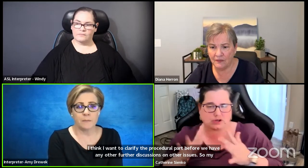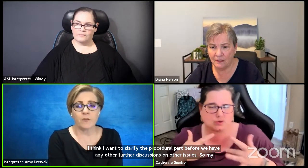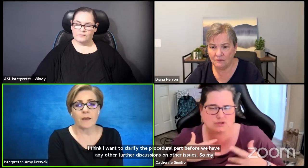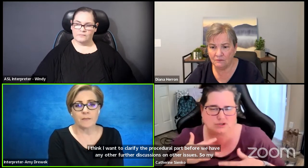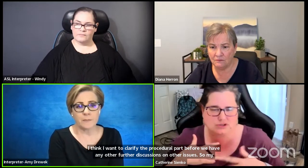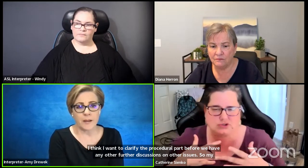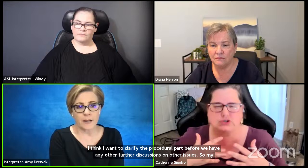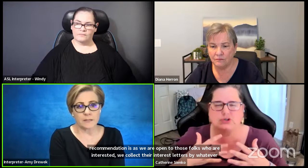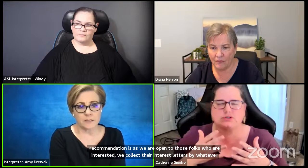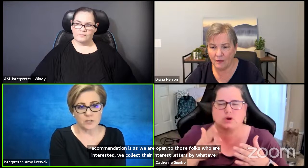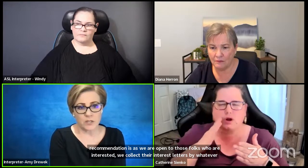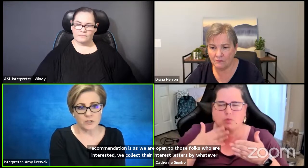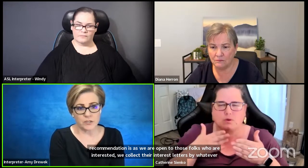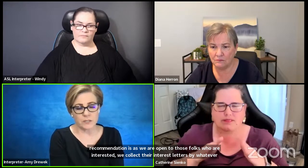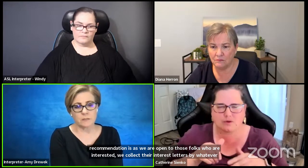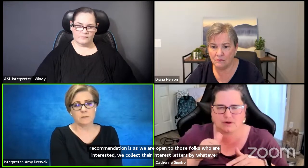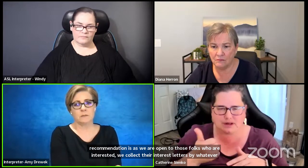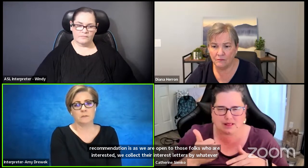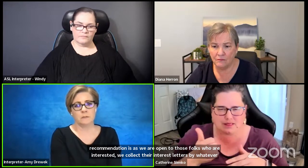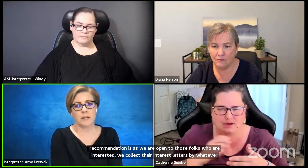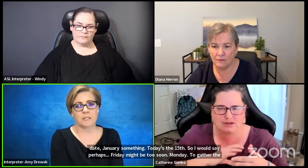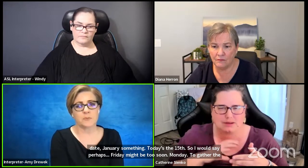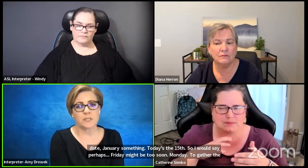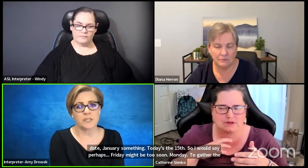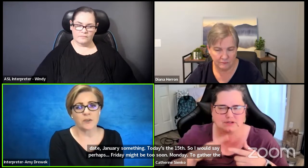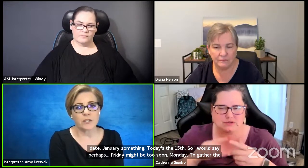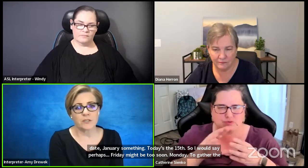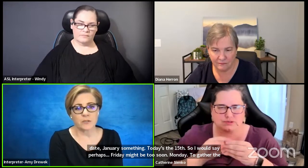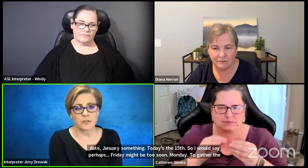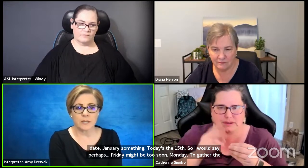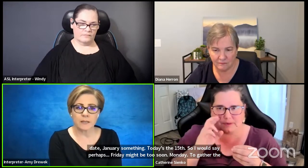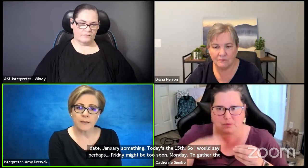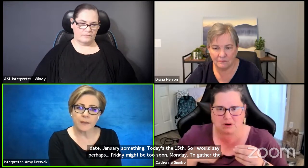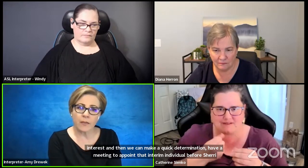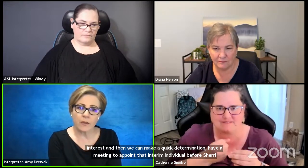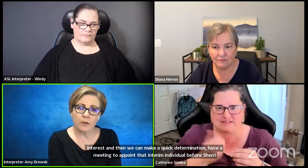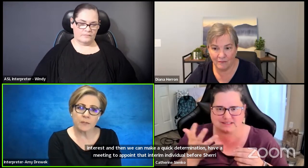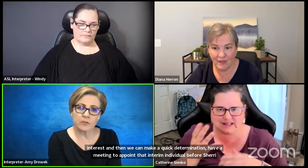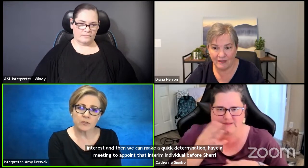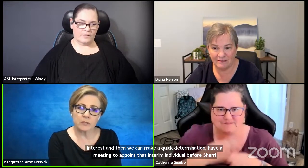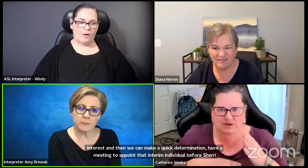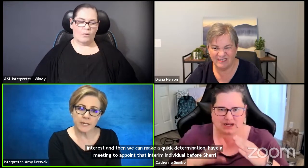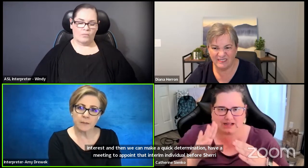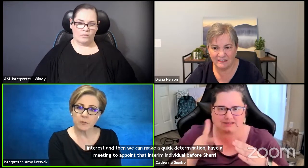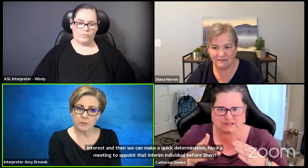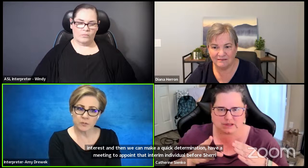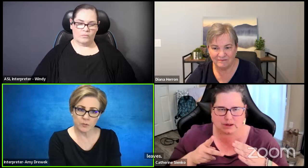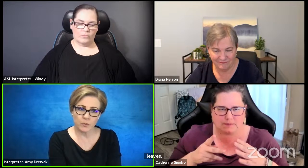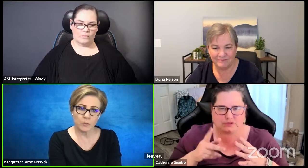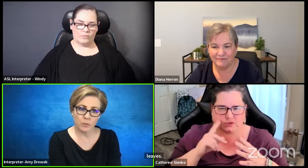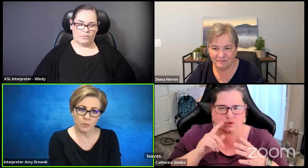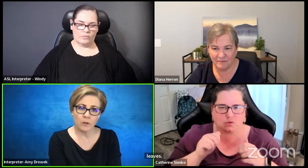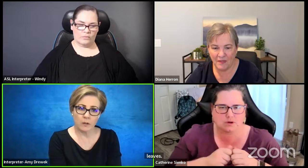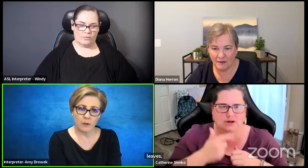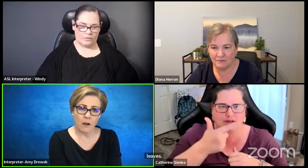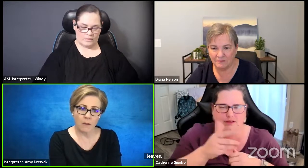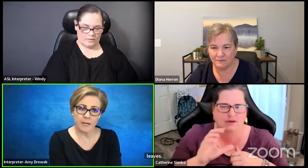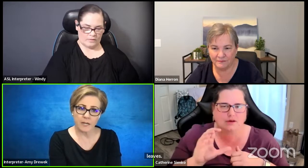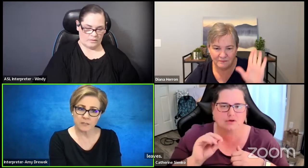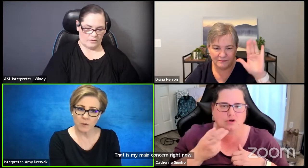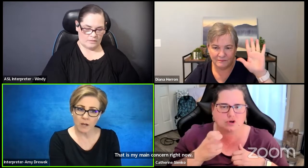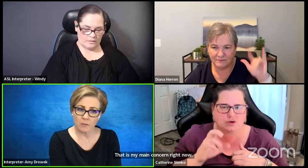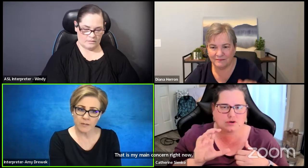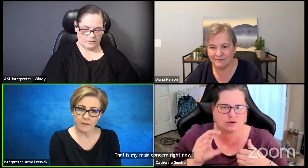Thank you for that feedback and suggestion and expressing your concerns. I'd like the other commissioners to be able